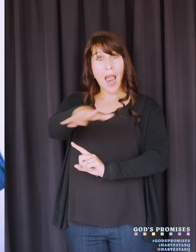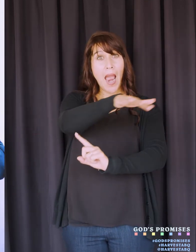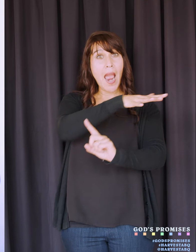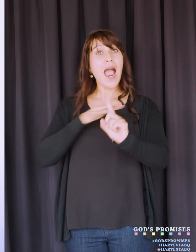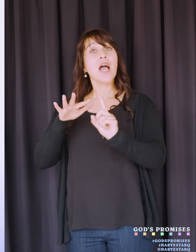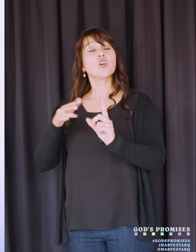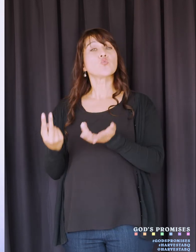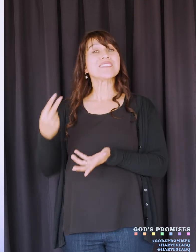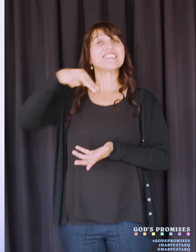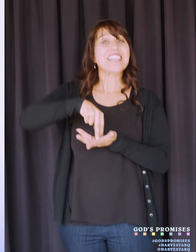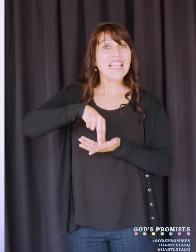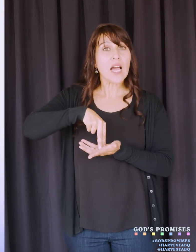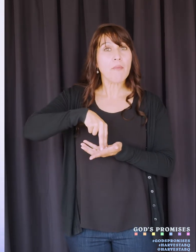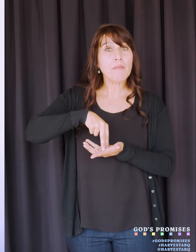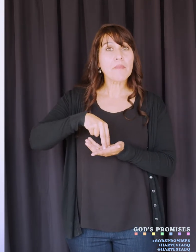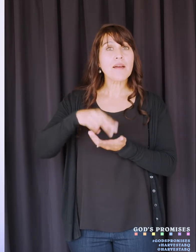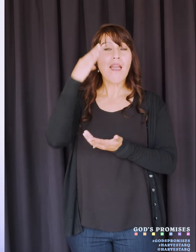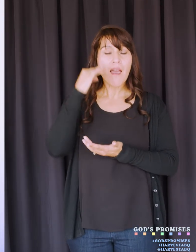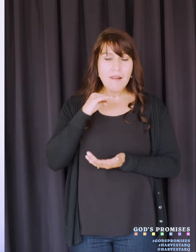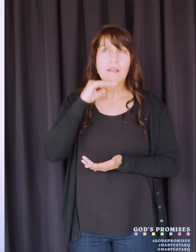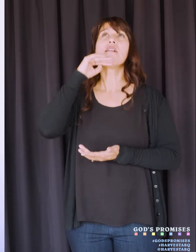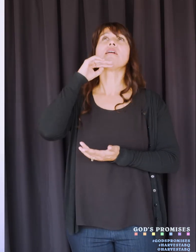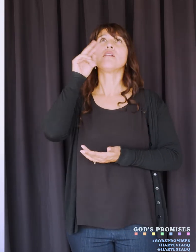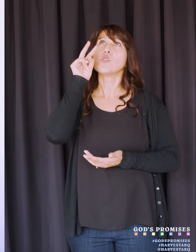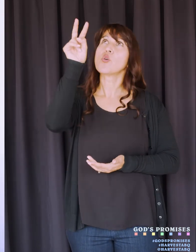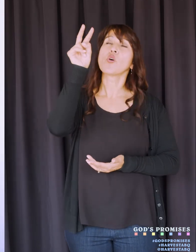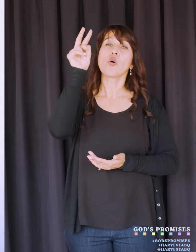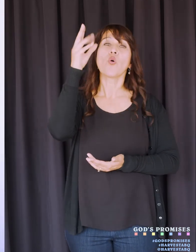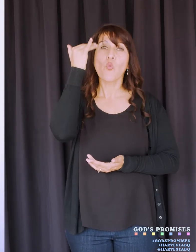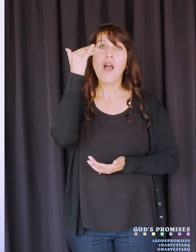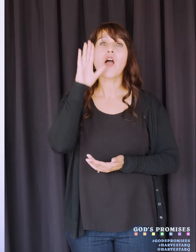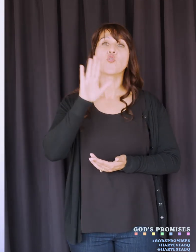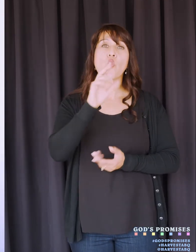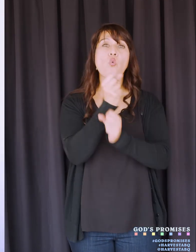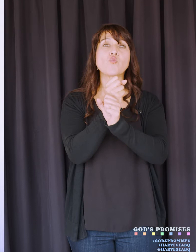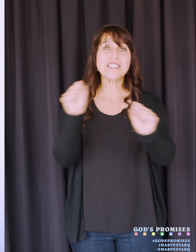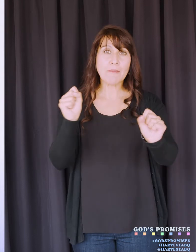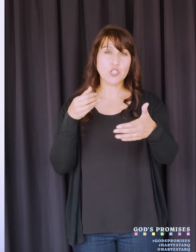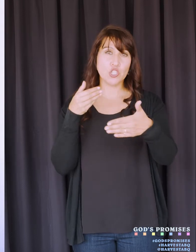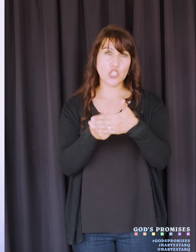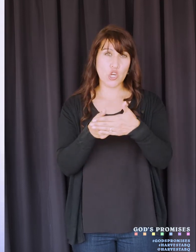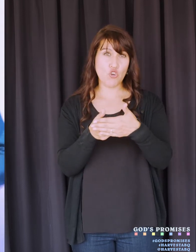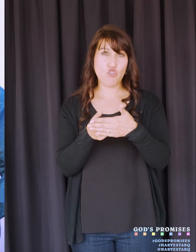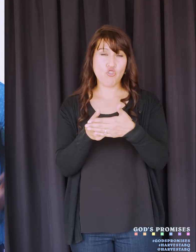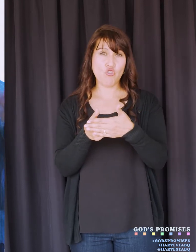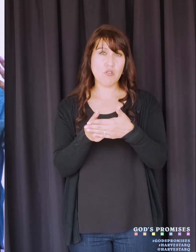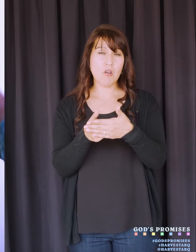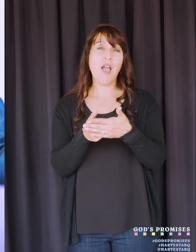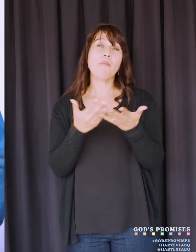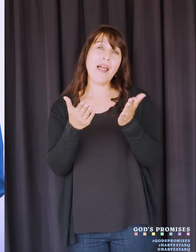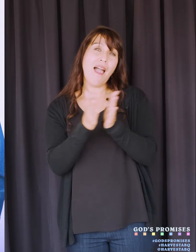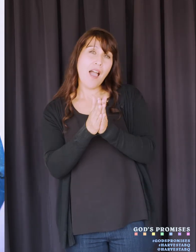stand up, lift up your heads, because redemption is drawing near. I've come today to ask you to